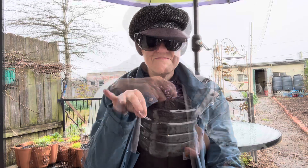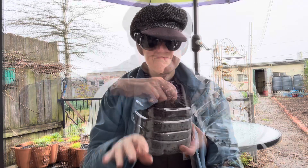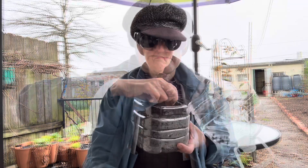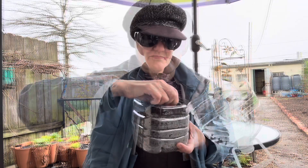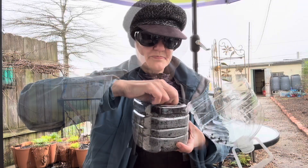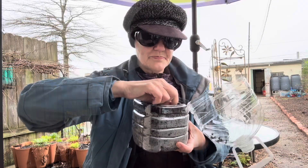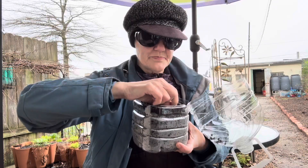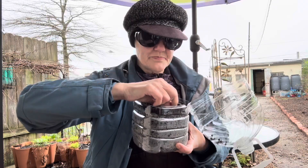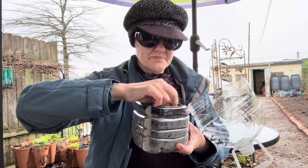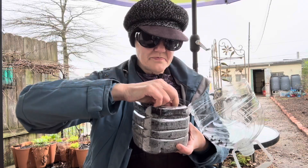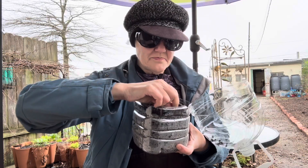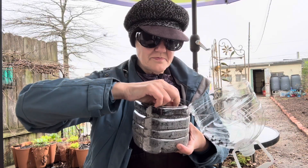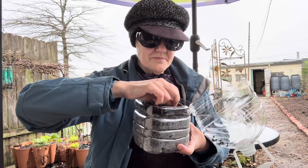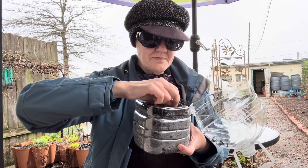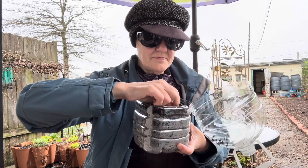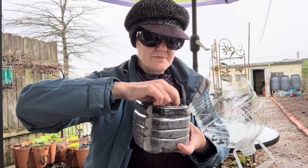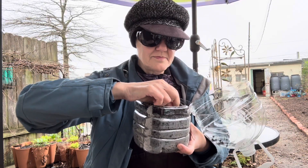such big yields.